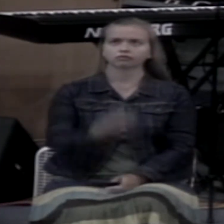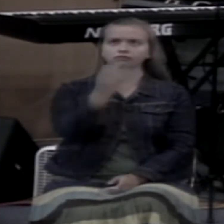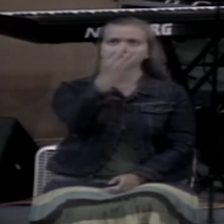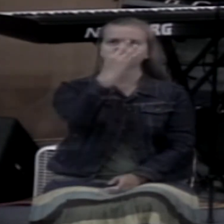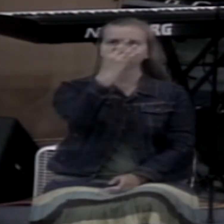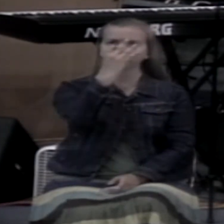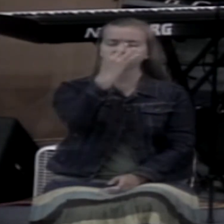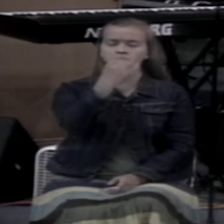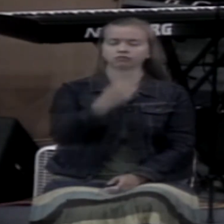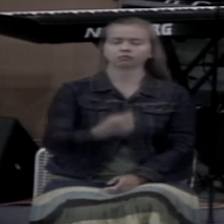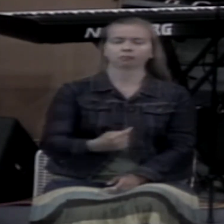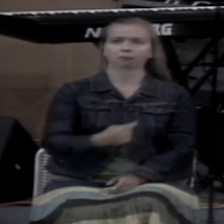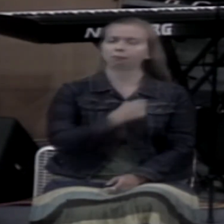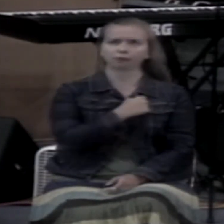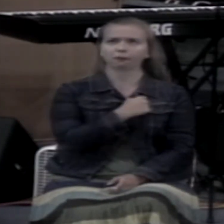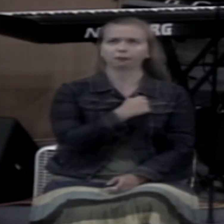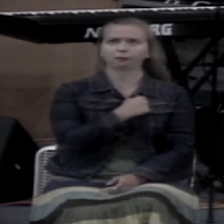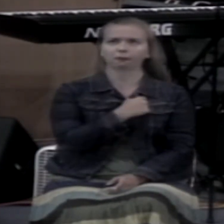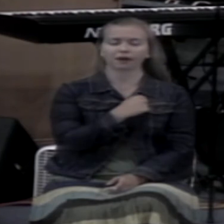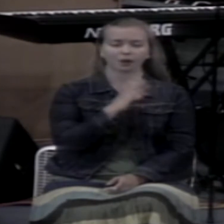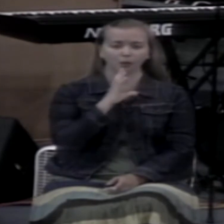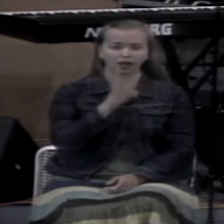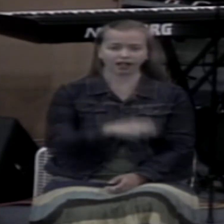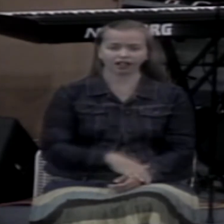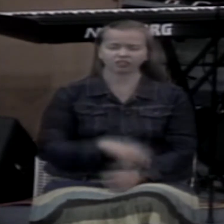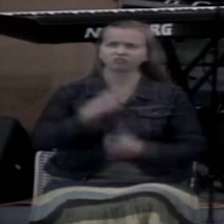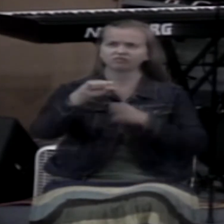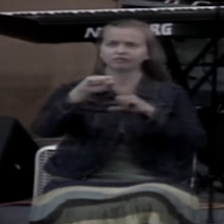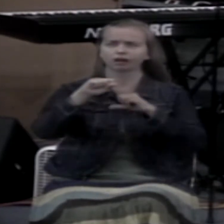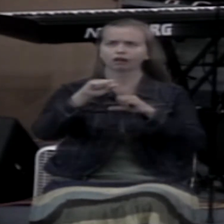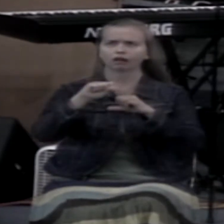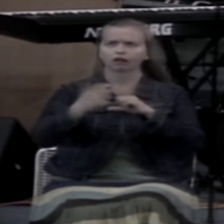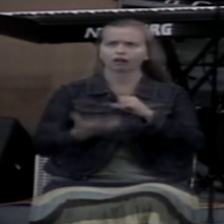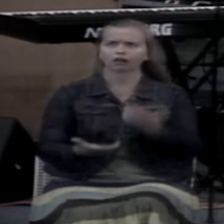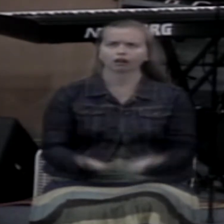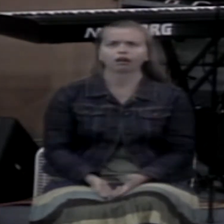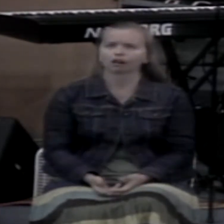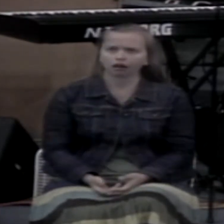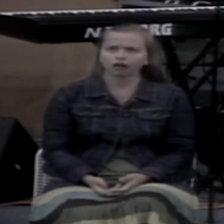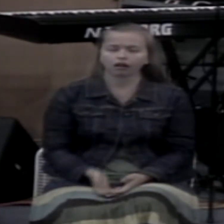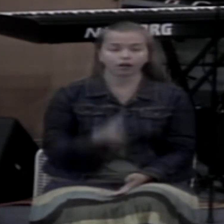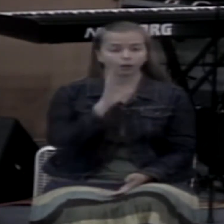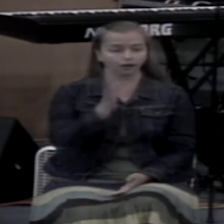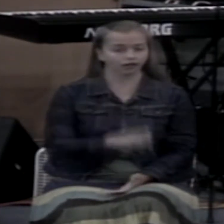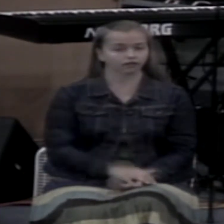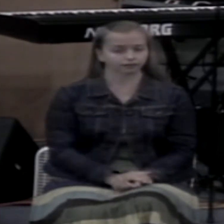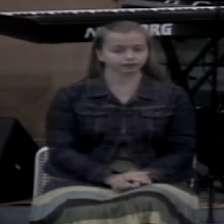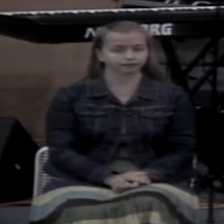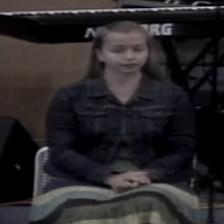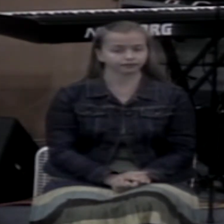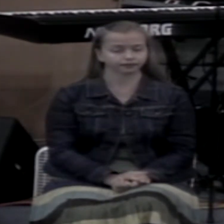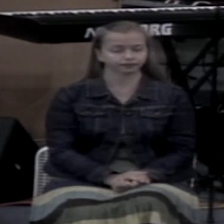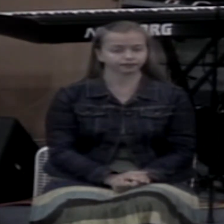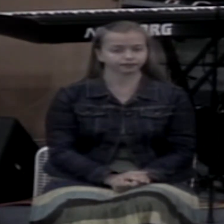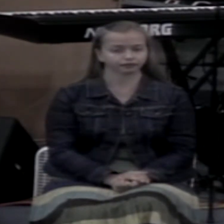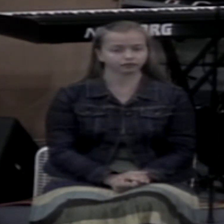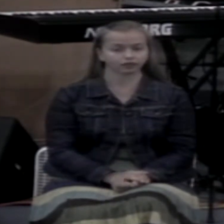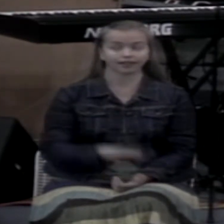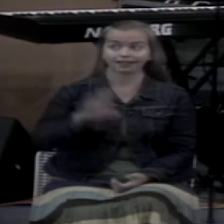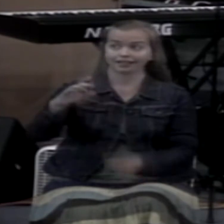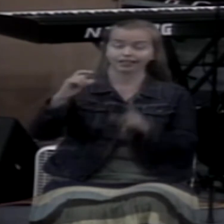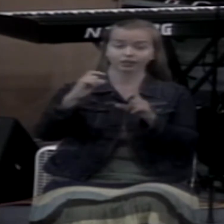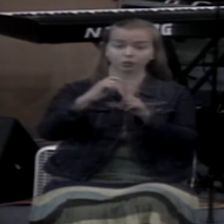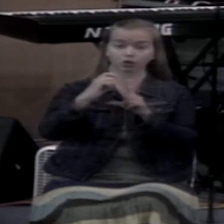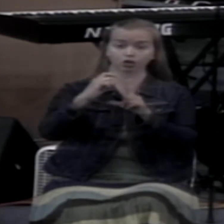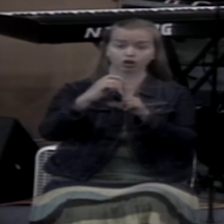asunder of soul and the spirit, of the joints and the marrow, and is a discerner of the thoughts and